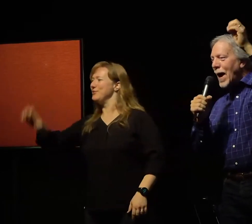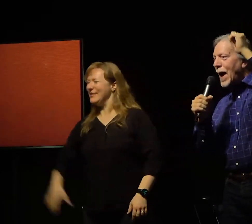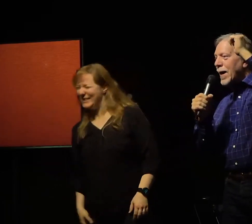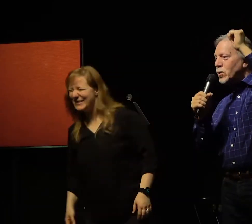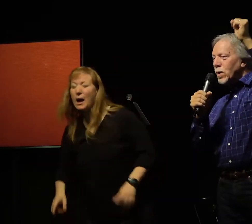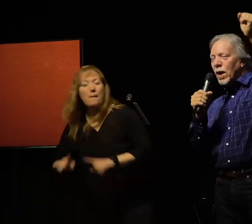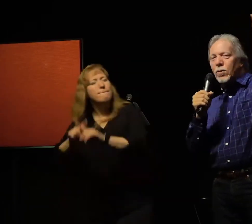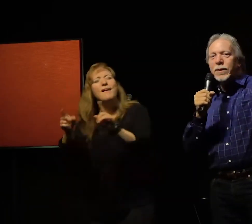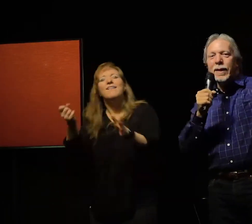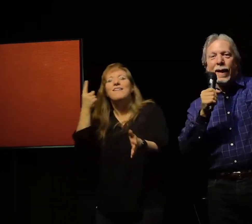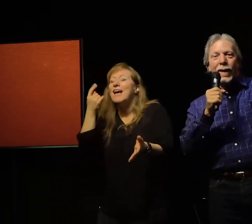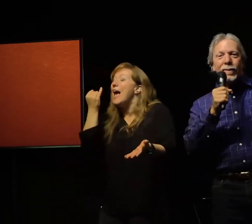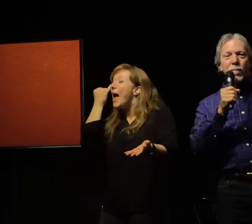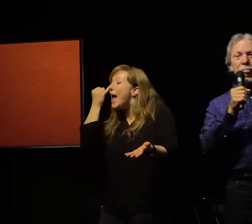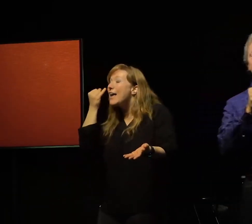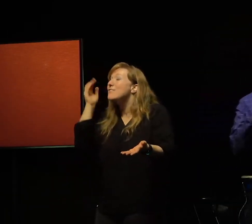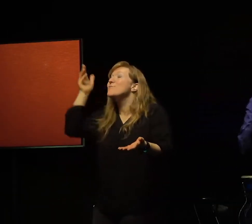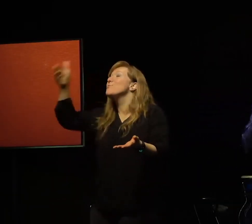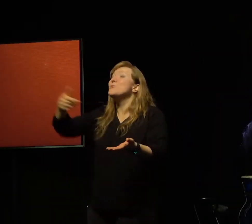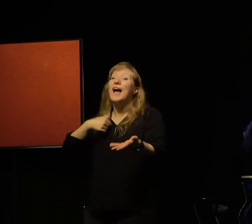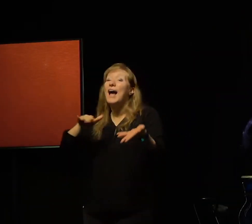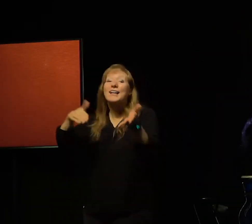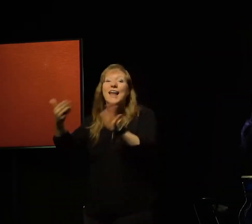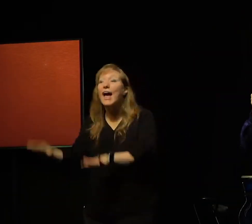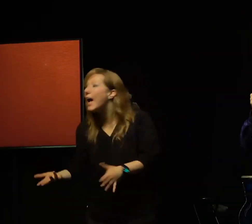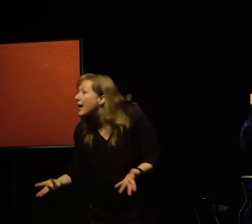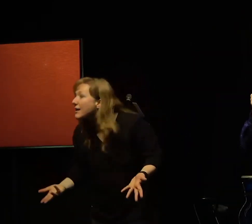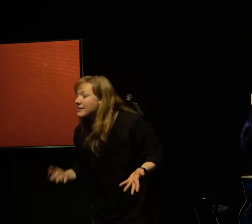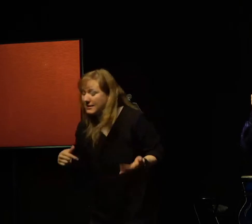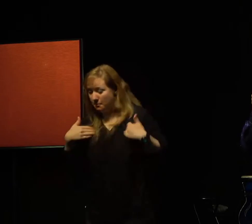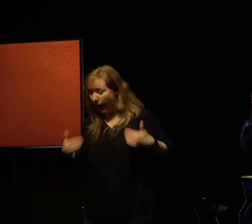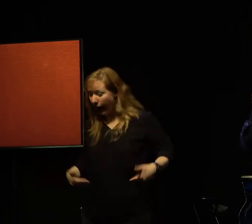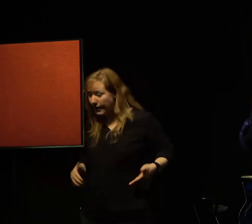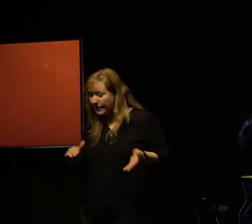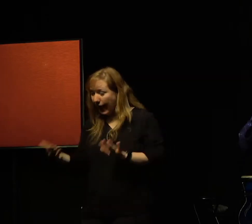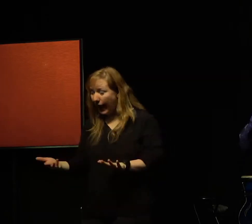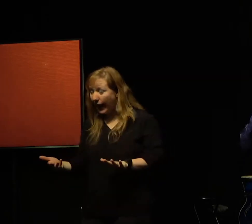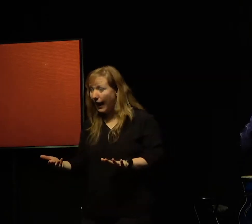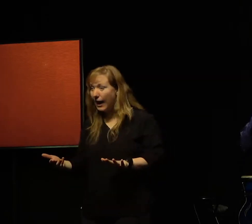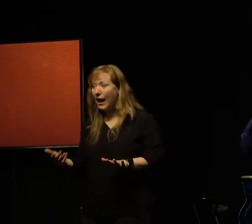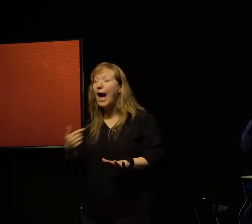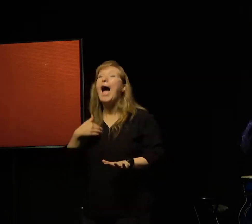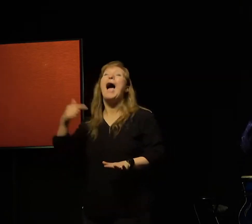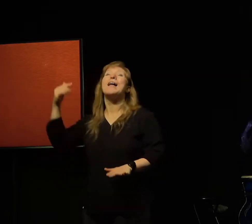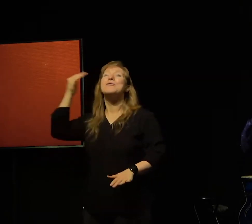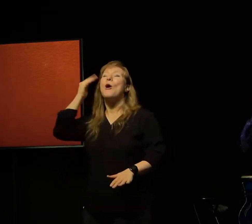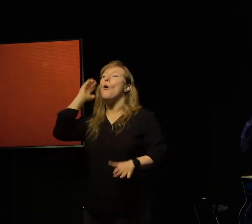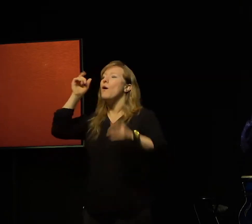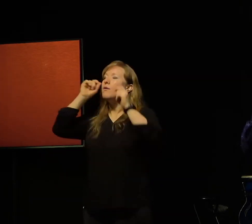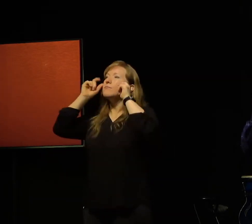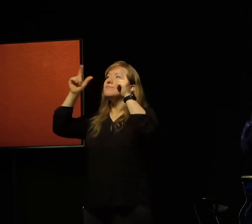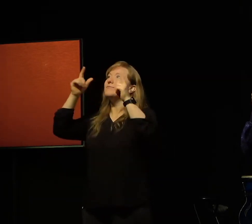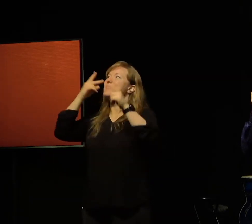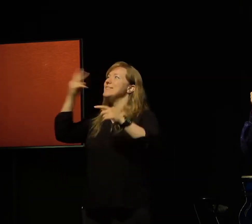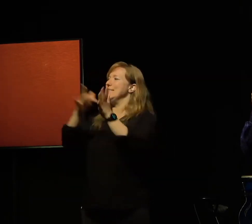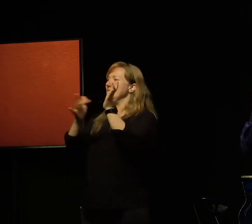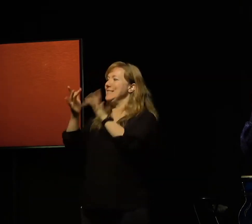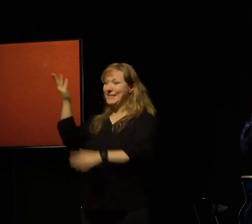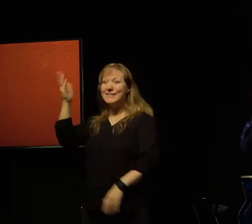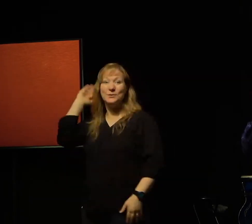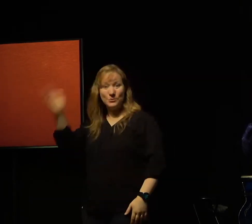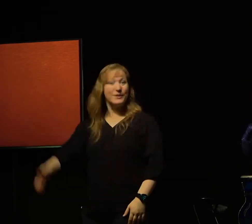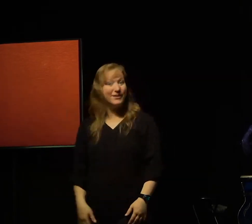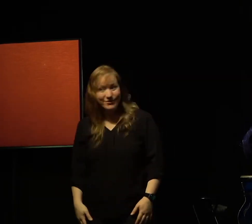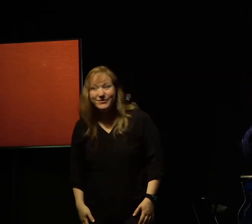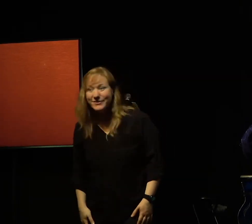my eyes were closed in death, this body, they open them just to see Jesus standing